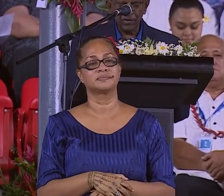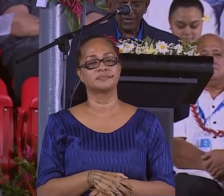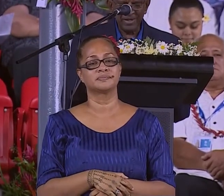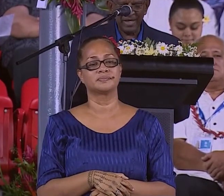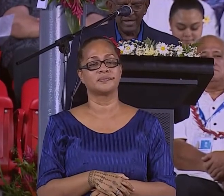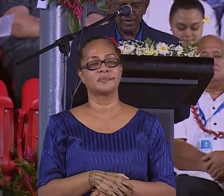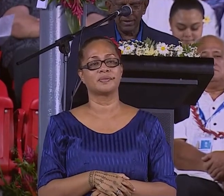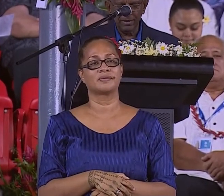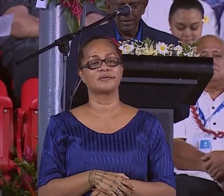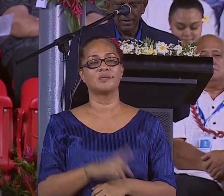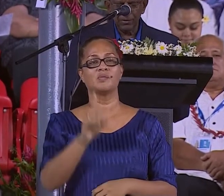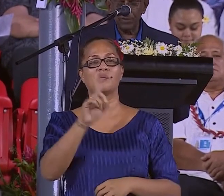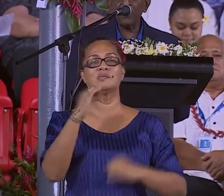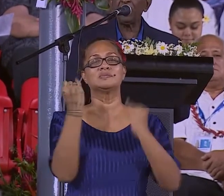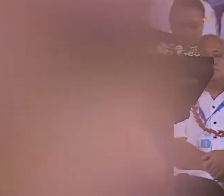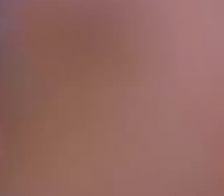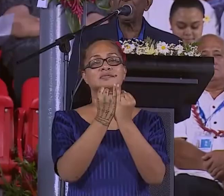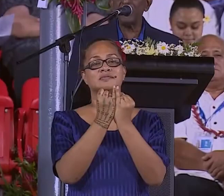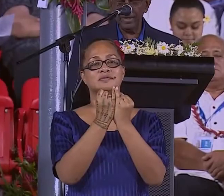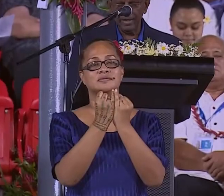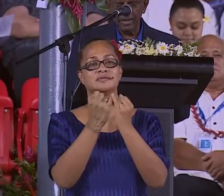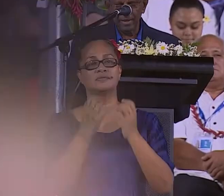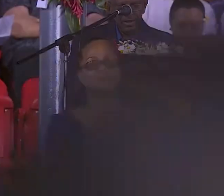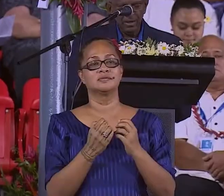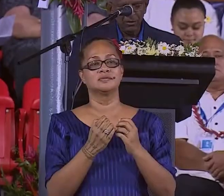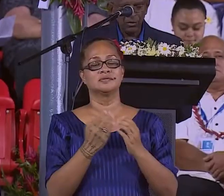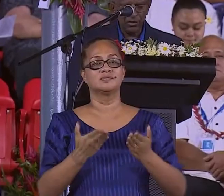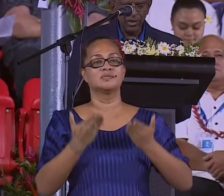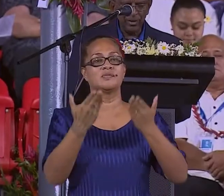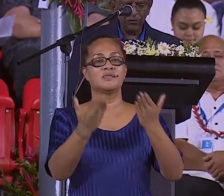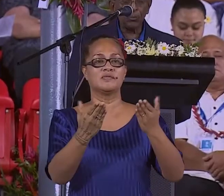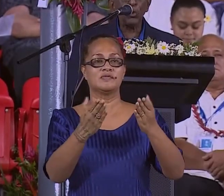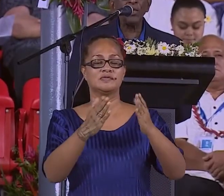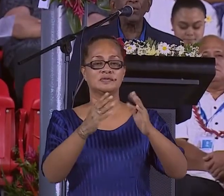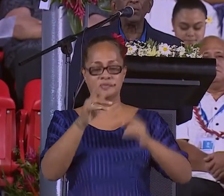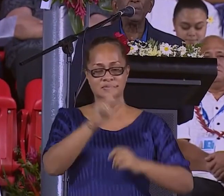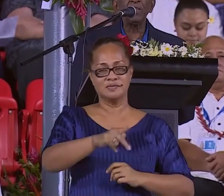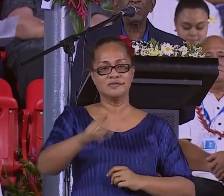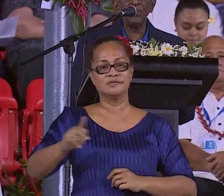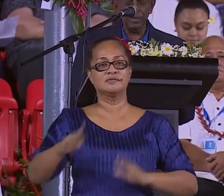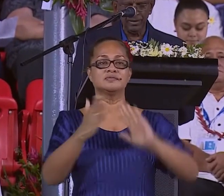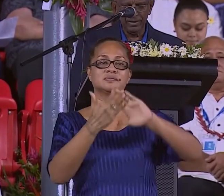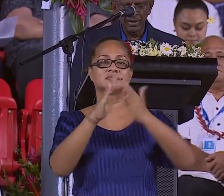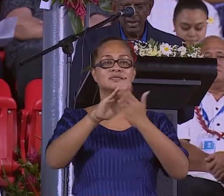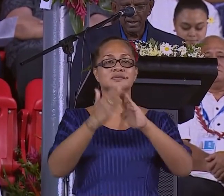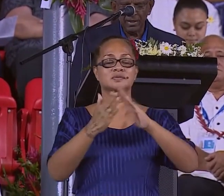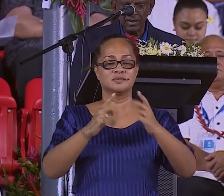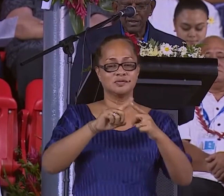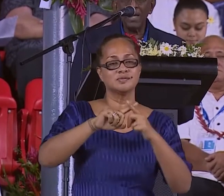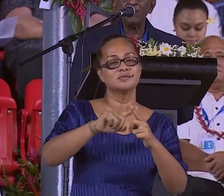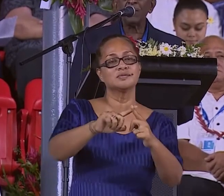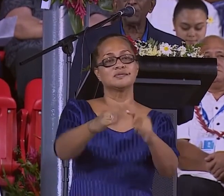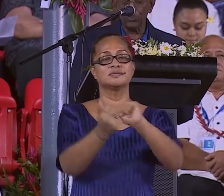is to facilitate for the Pacific community continuing sporting competition in